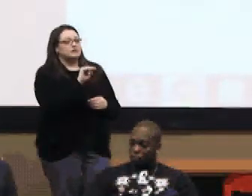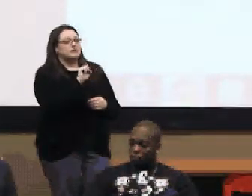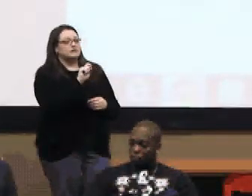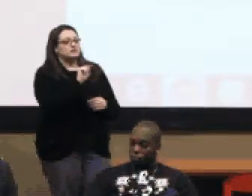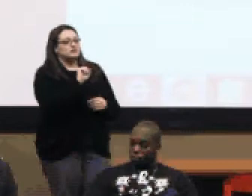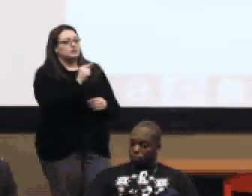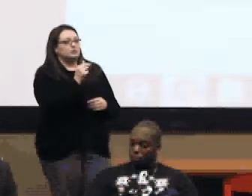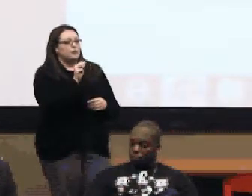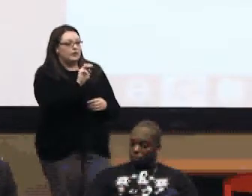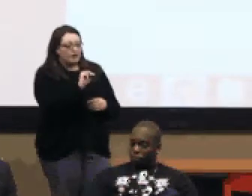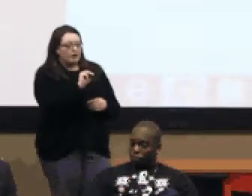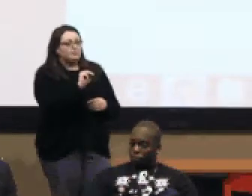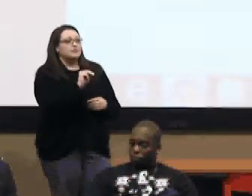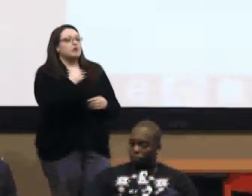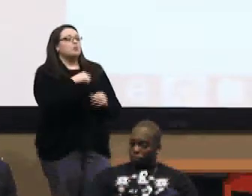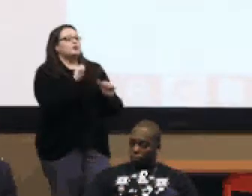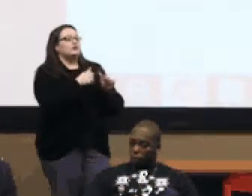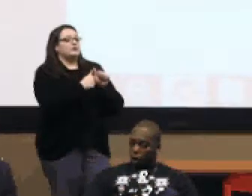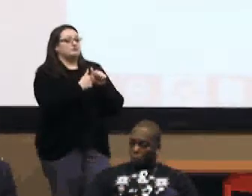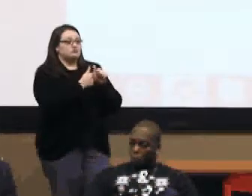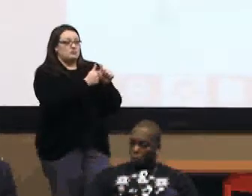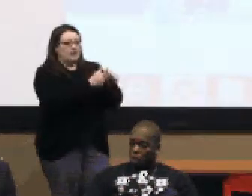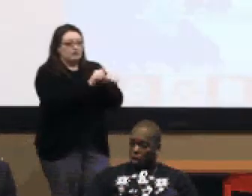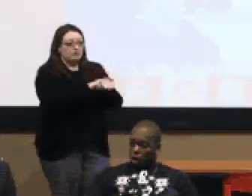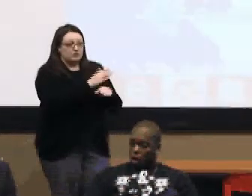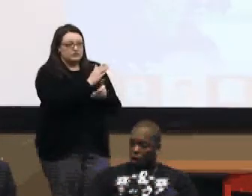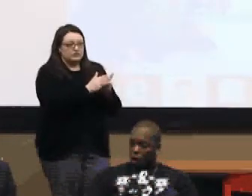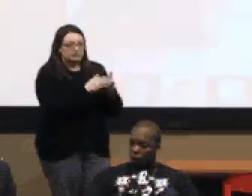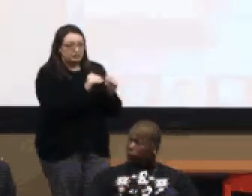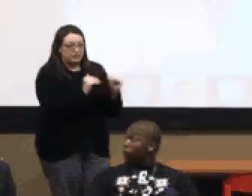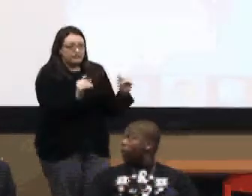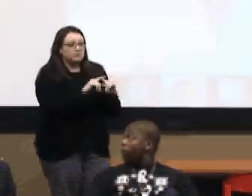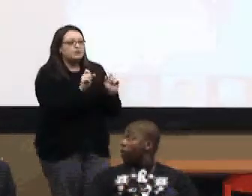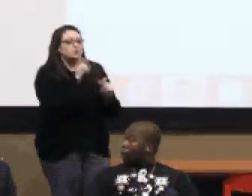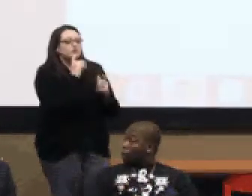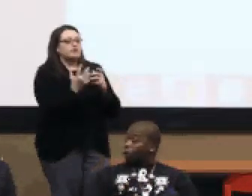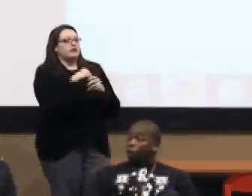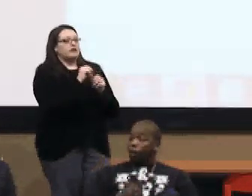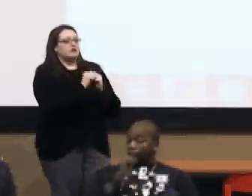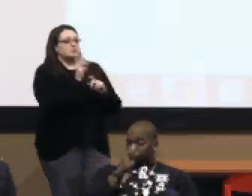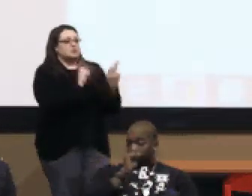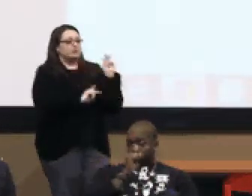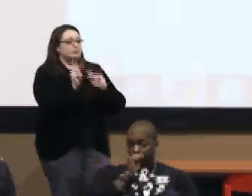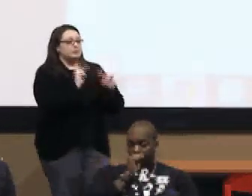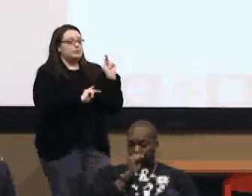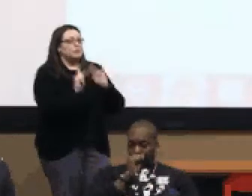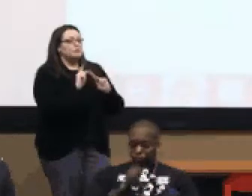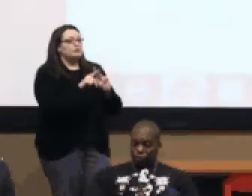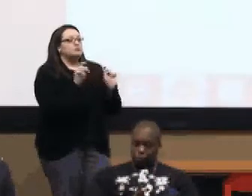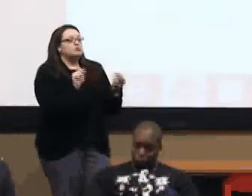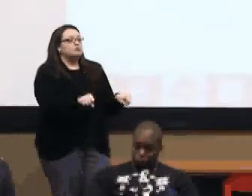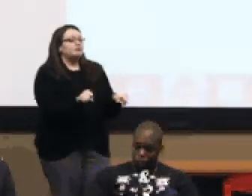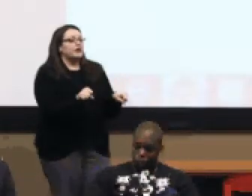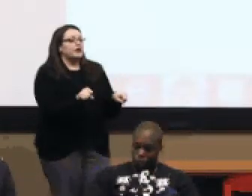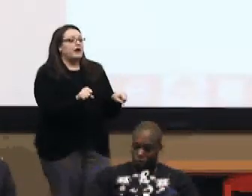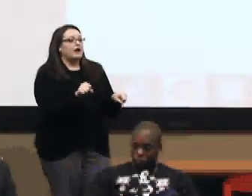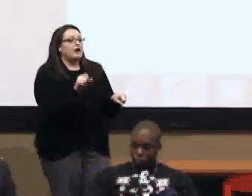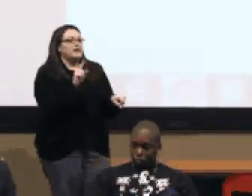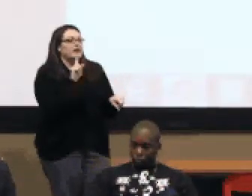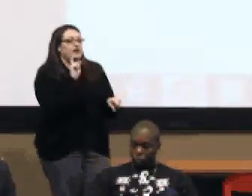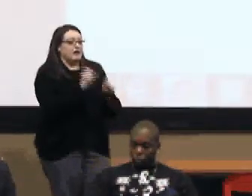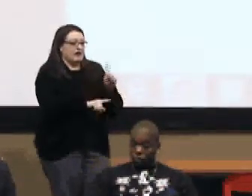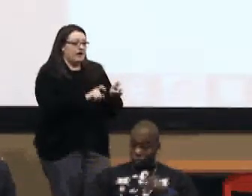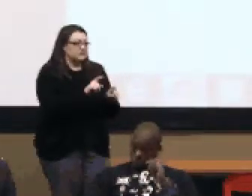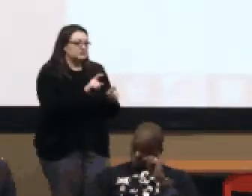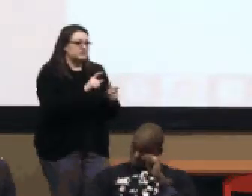can track it on some level, but really you can engage with people. You can ask them to